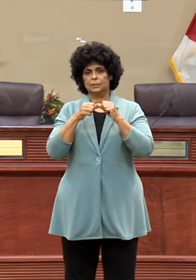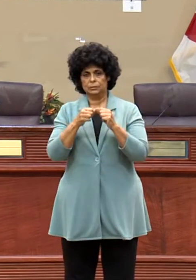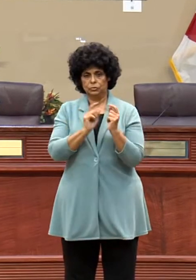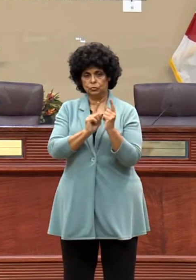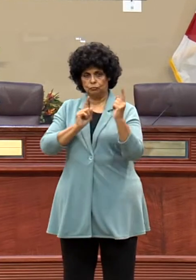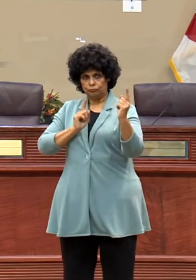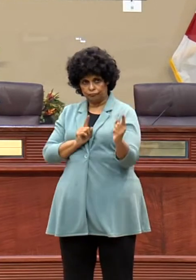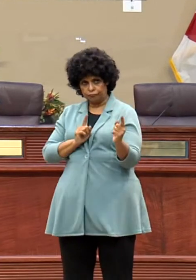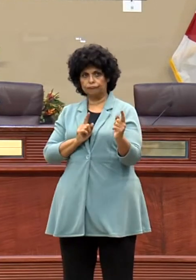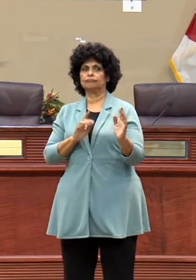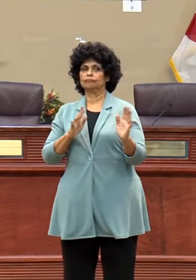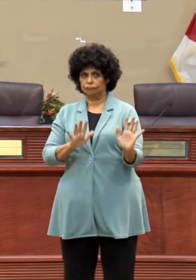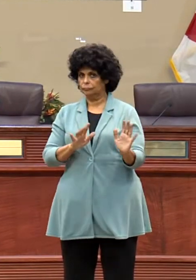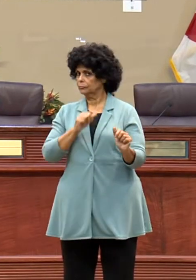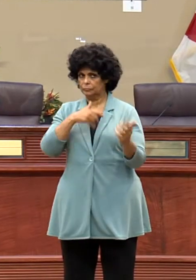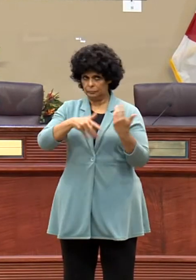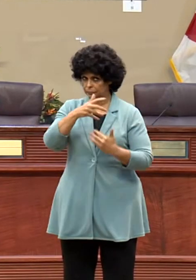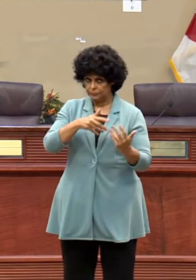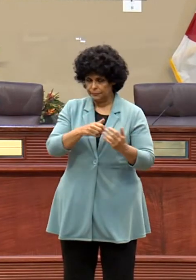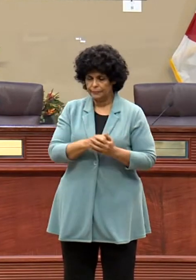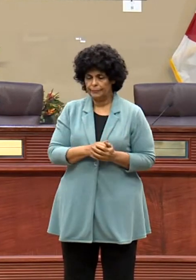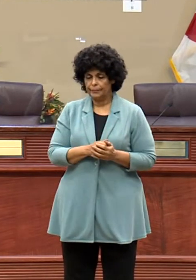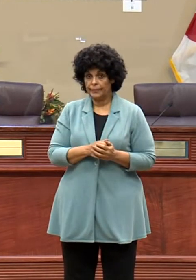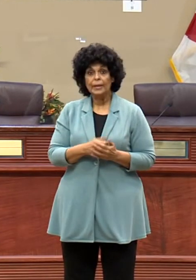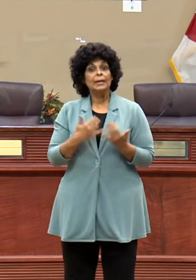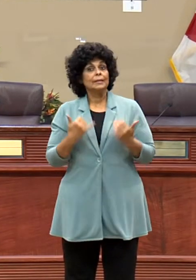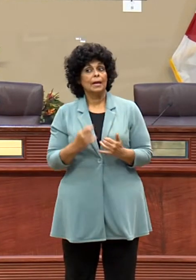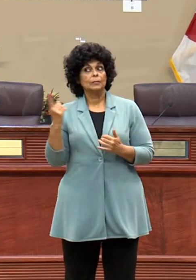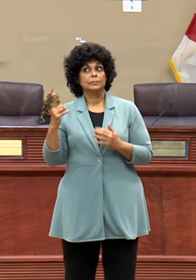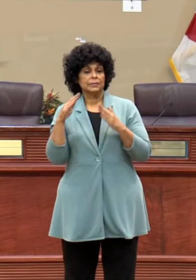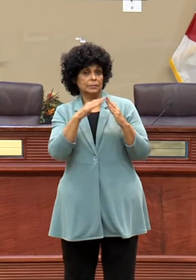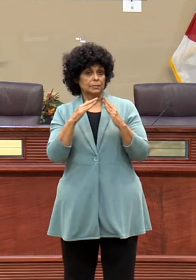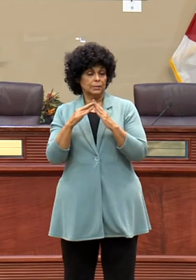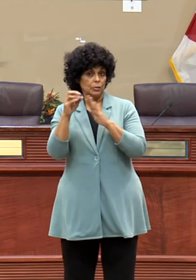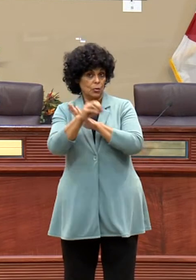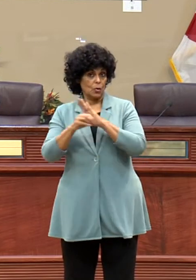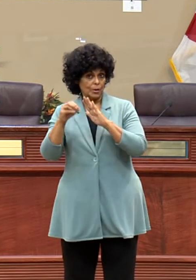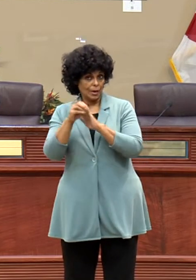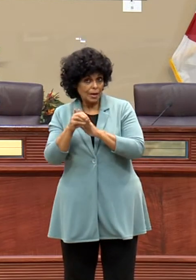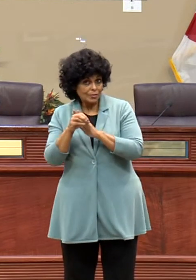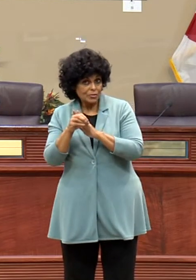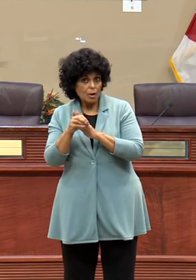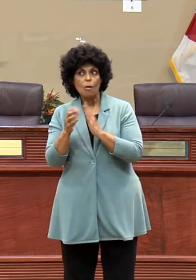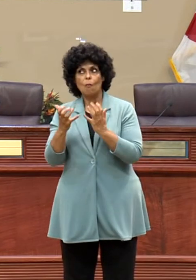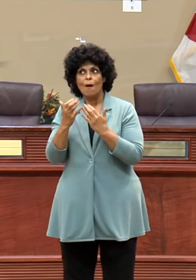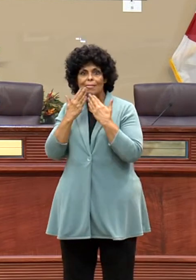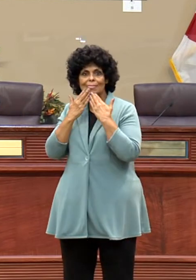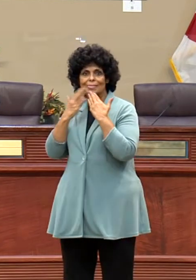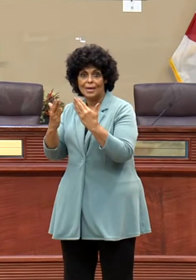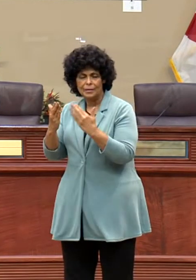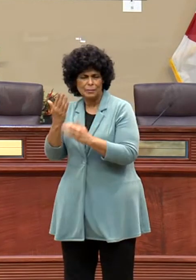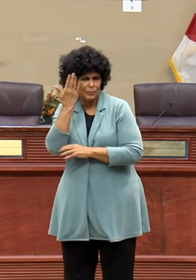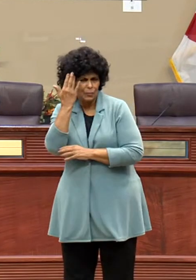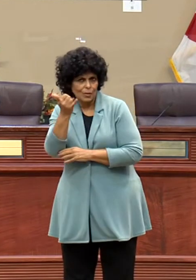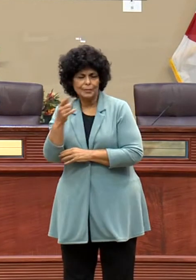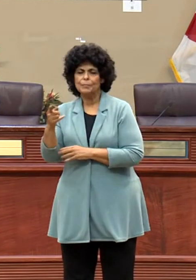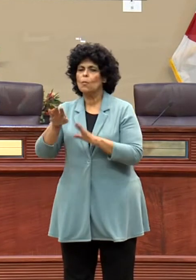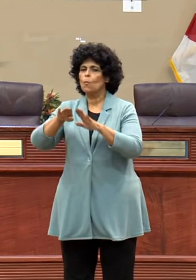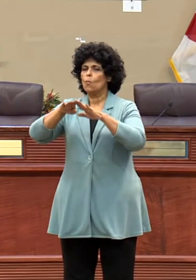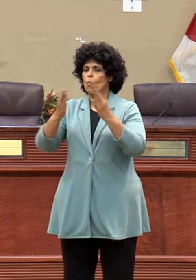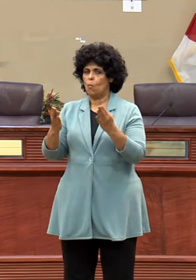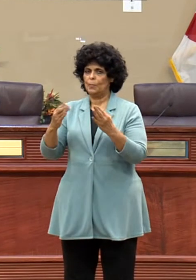We want to thank the City of Orlando for opening a drive-through testing site at Camping World